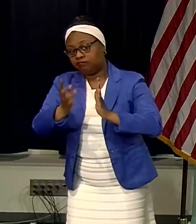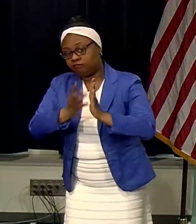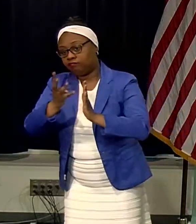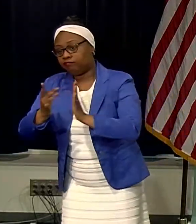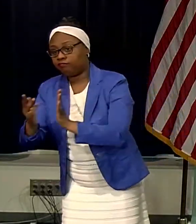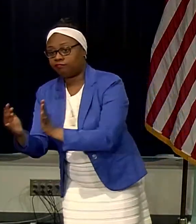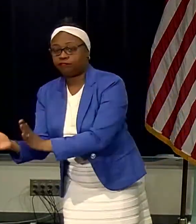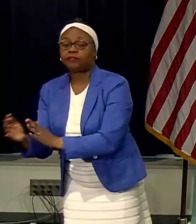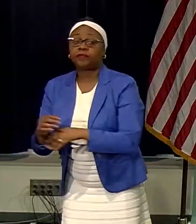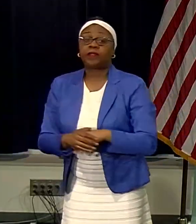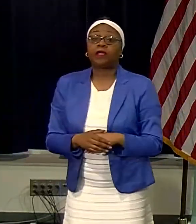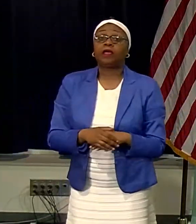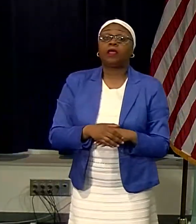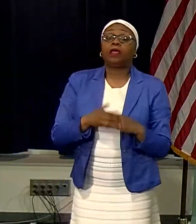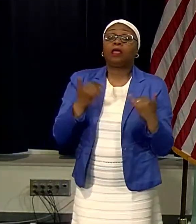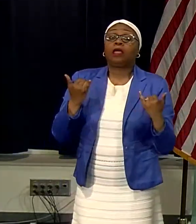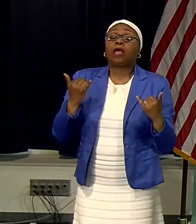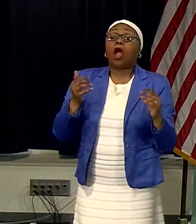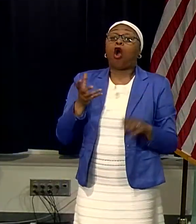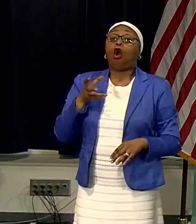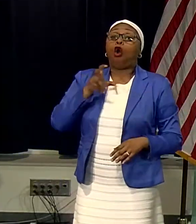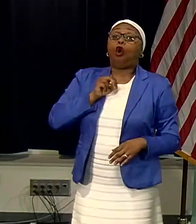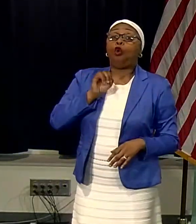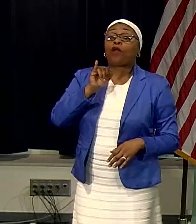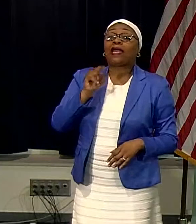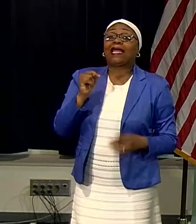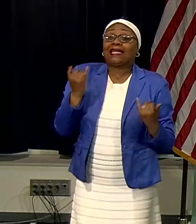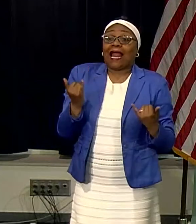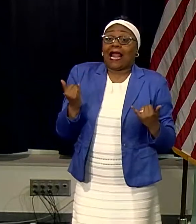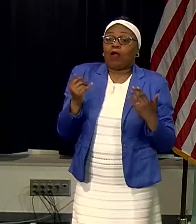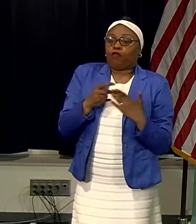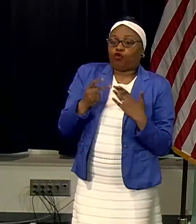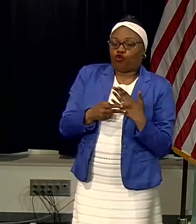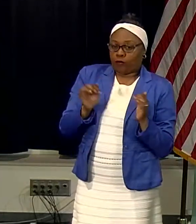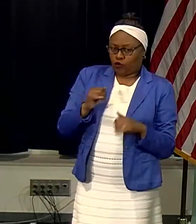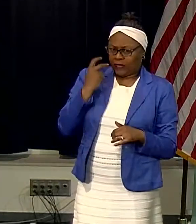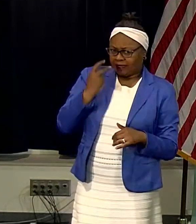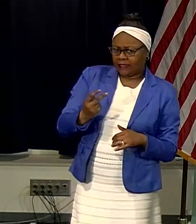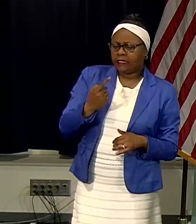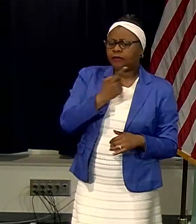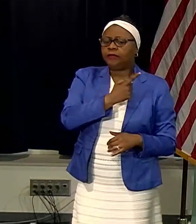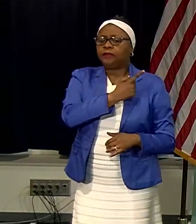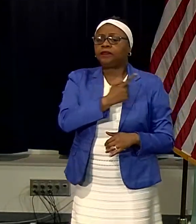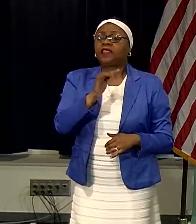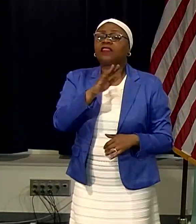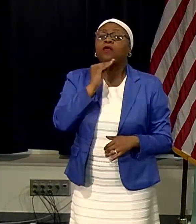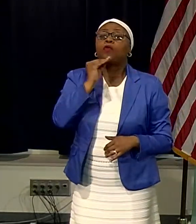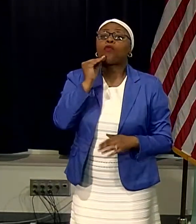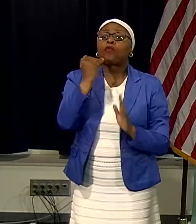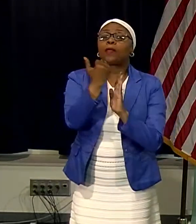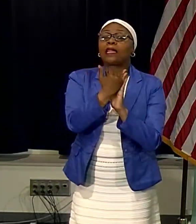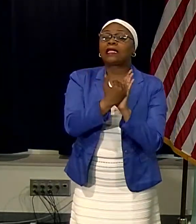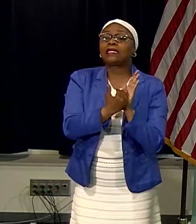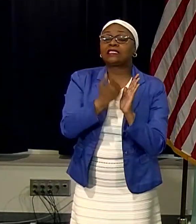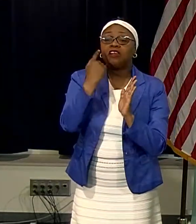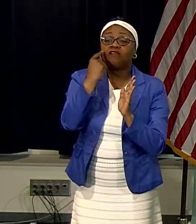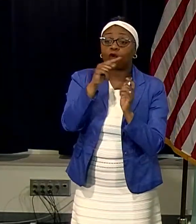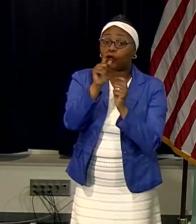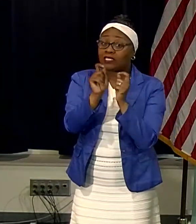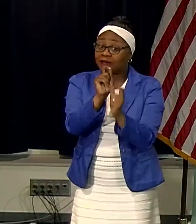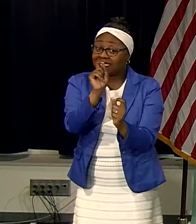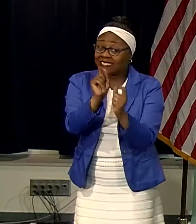Now, the Own It Now program, where as you can see to the left of the presentation, these homes are listed for a specific sales